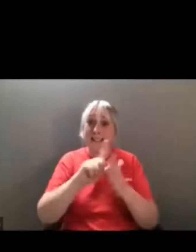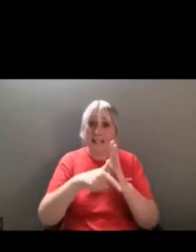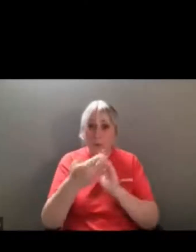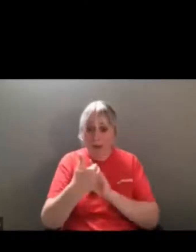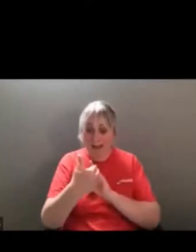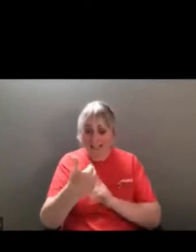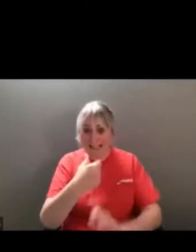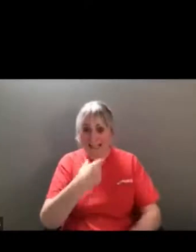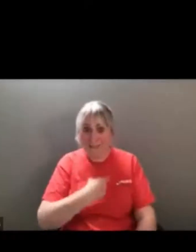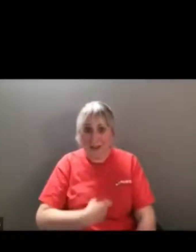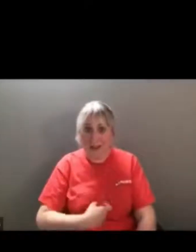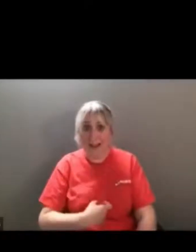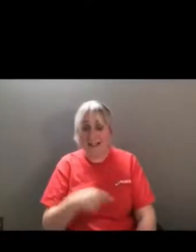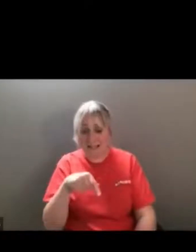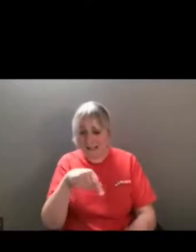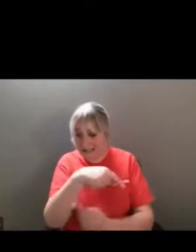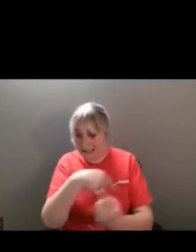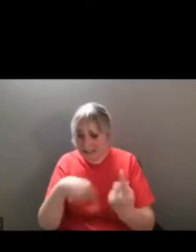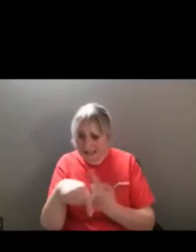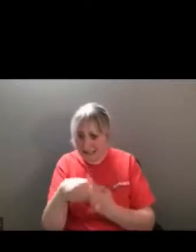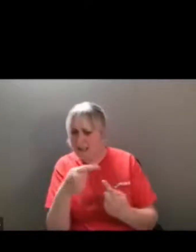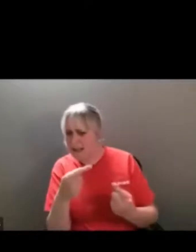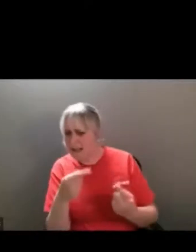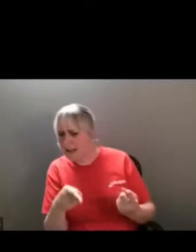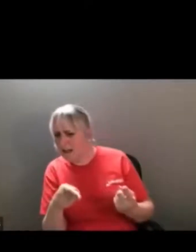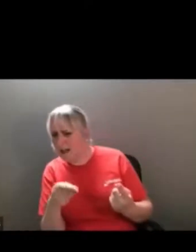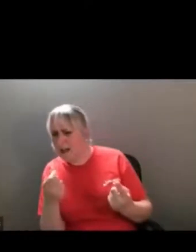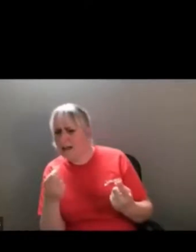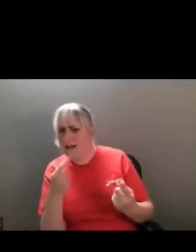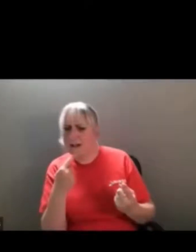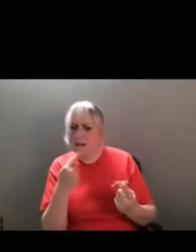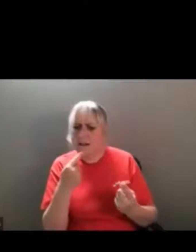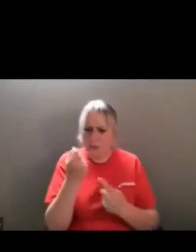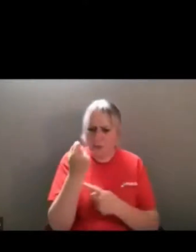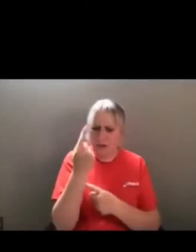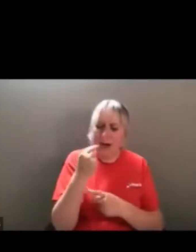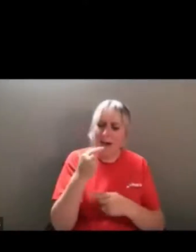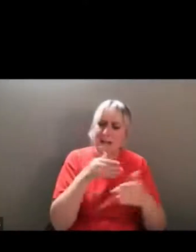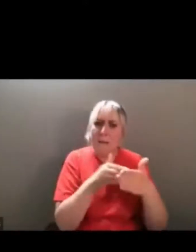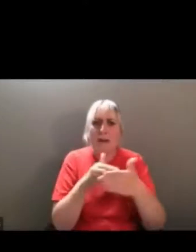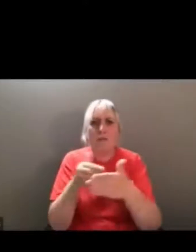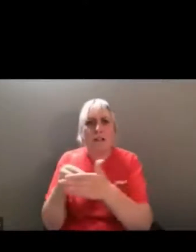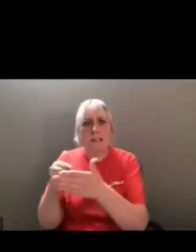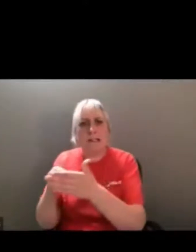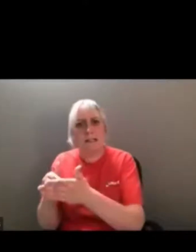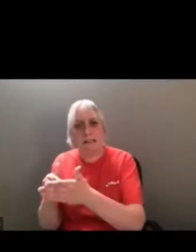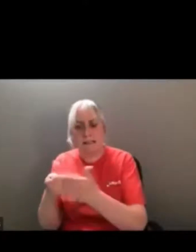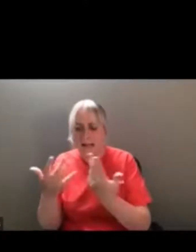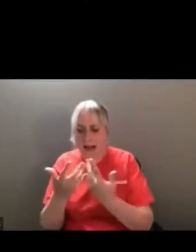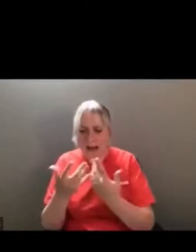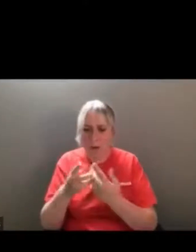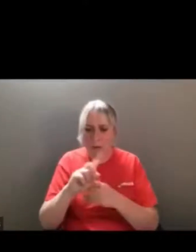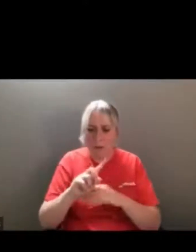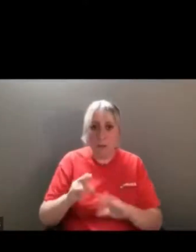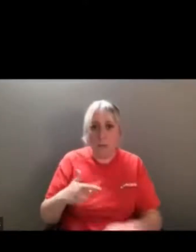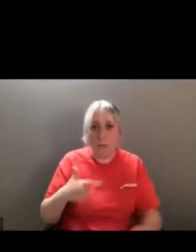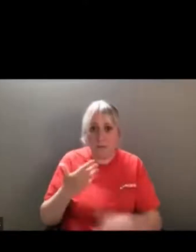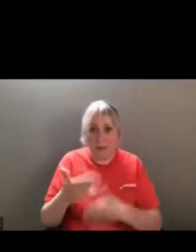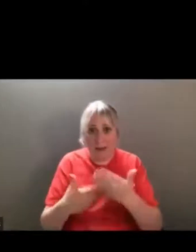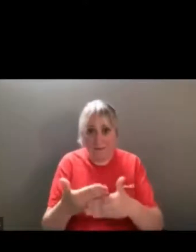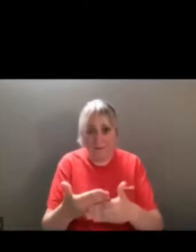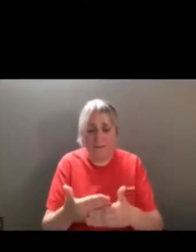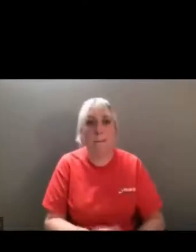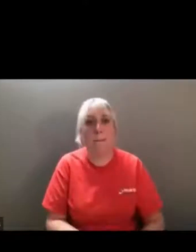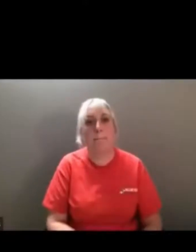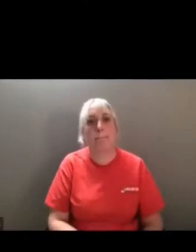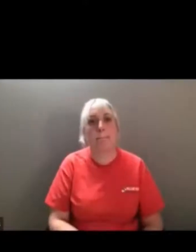struggle for the material resources and conditions that people with impairments need in order to survive. Actions,